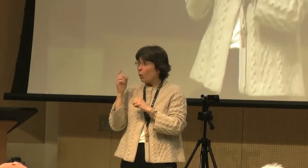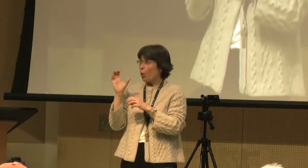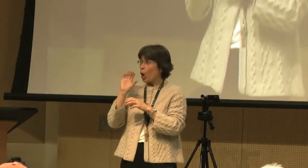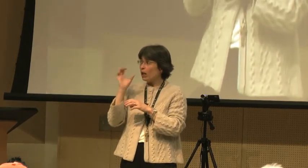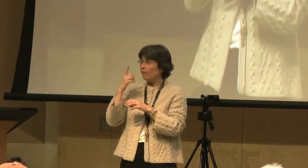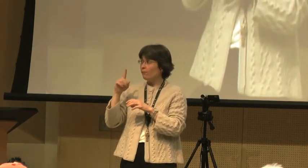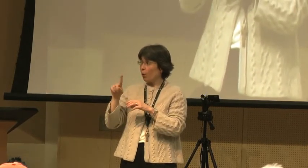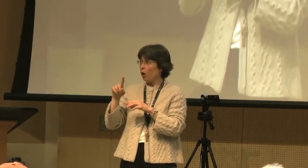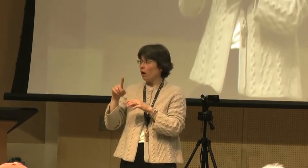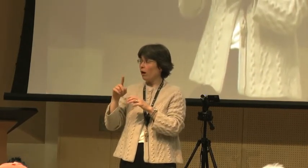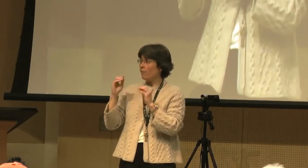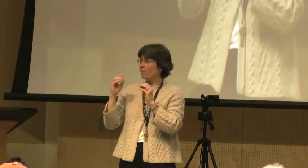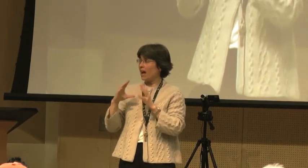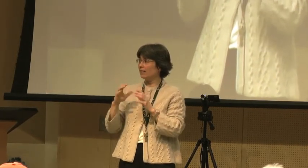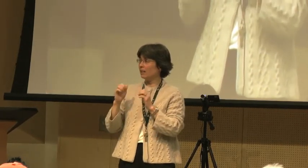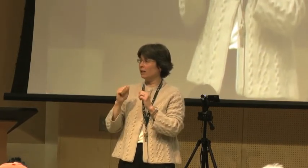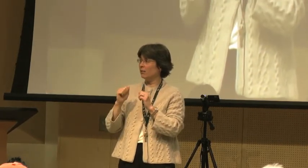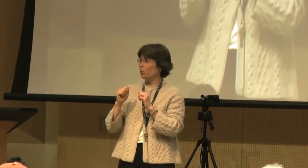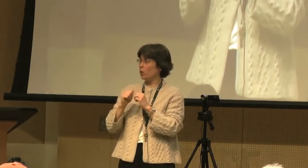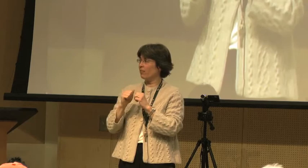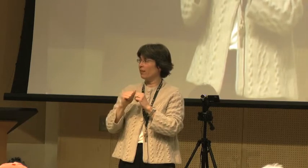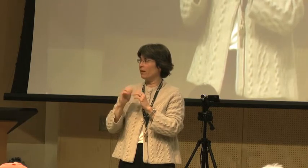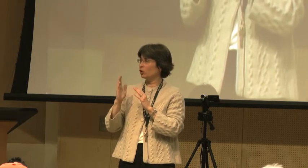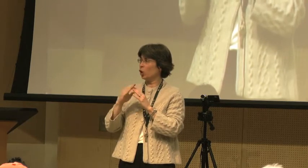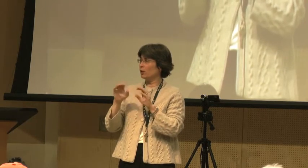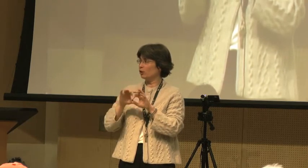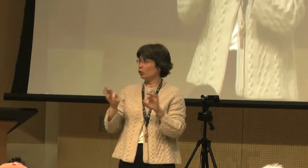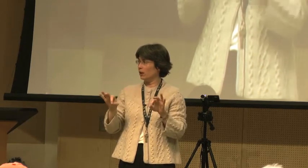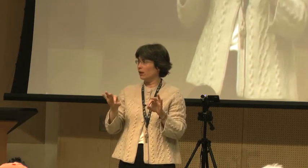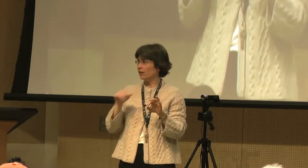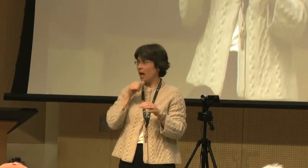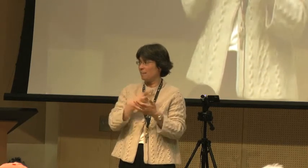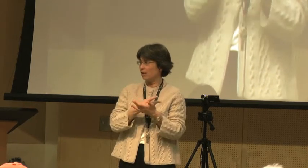We're looking for faculty with color being not.